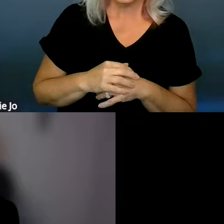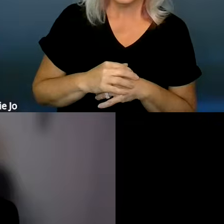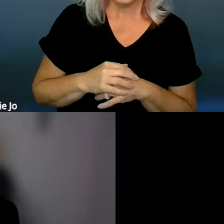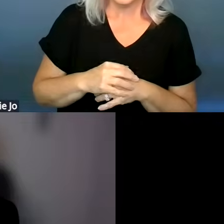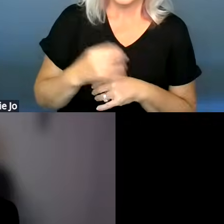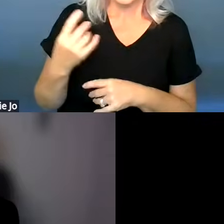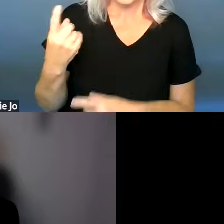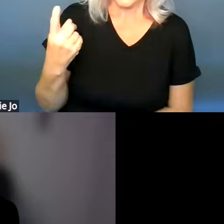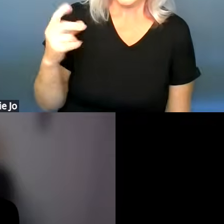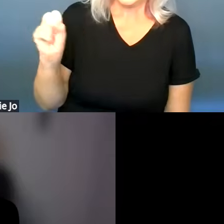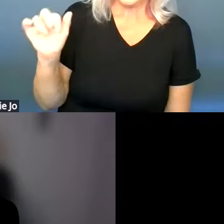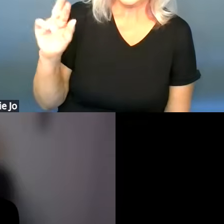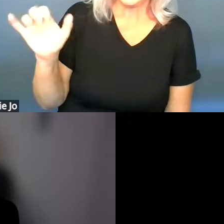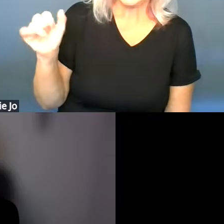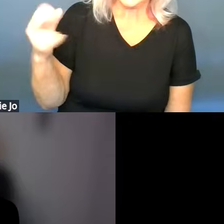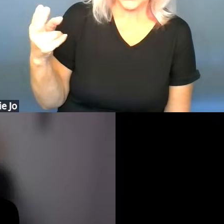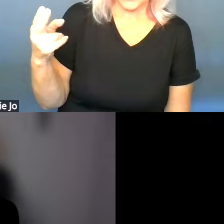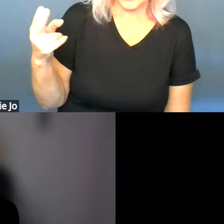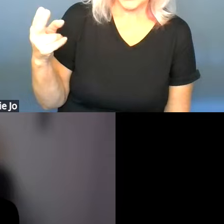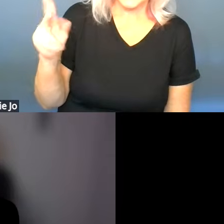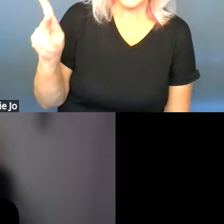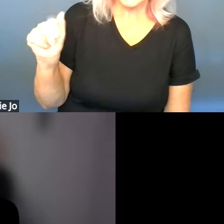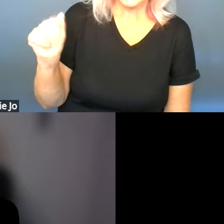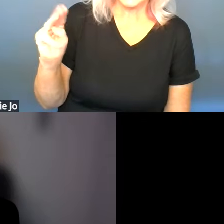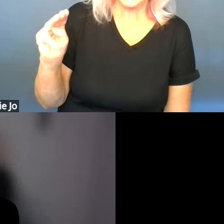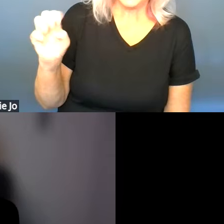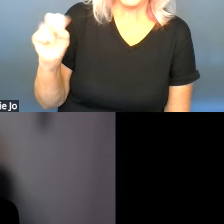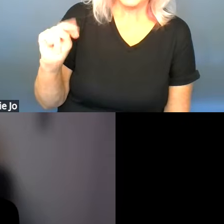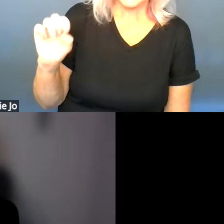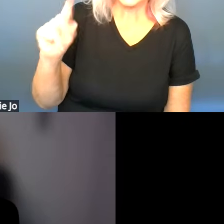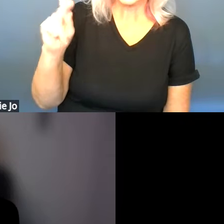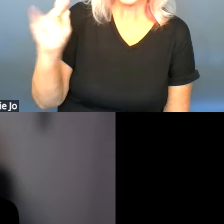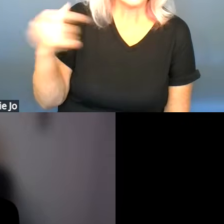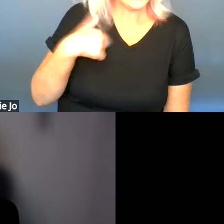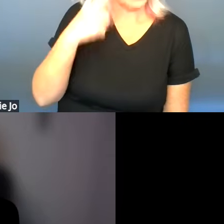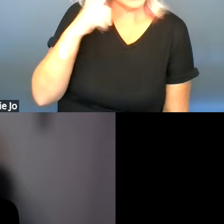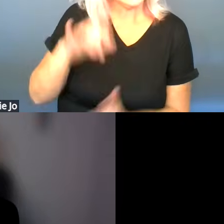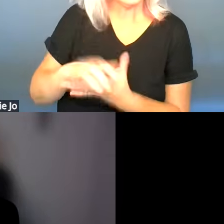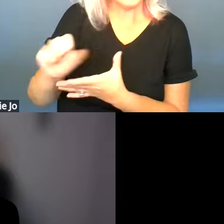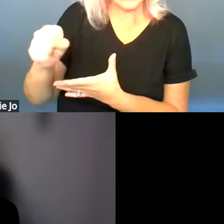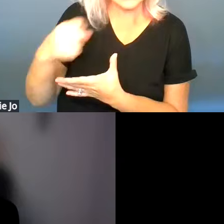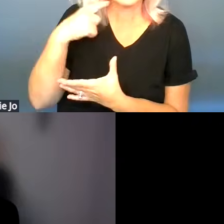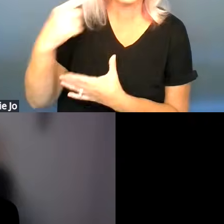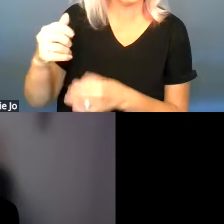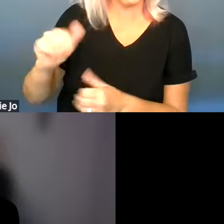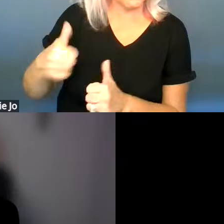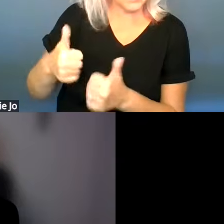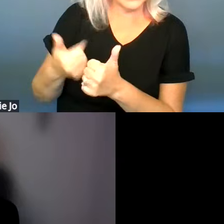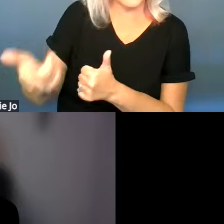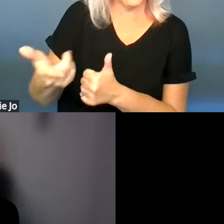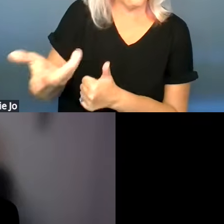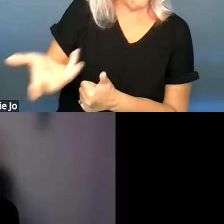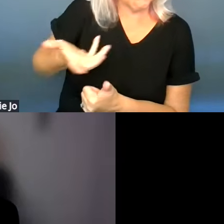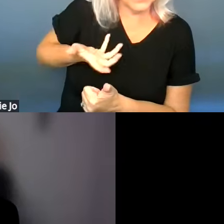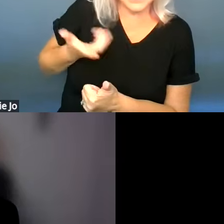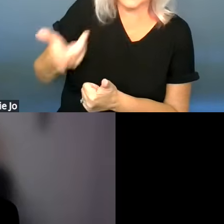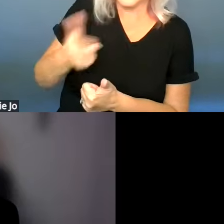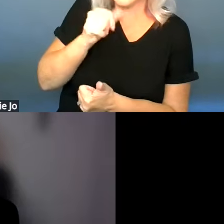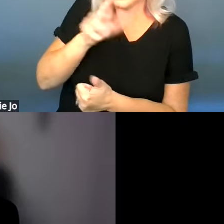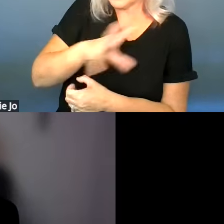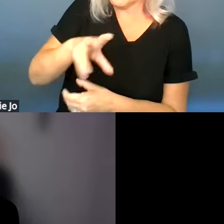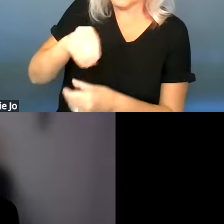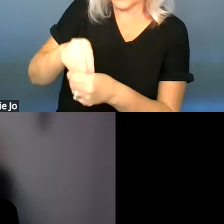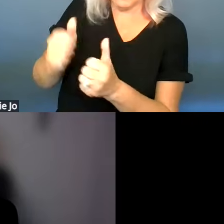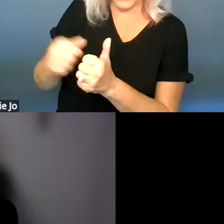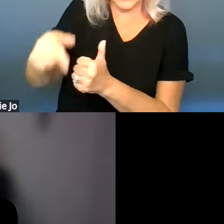Sarah Kimbensi will be discussing on the next agenda item because there was a challenge received. So she's not part of this motion. But the